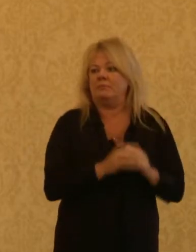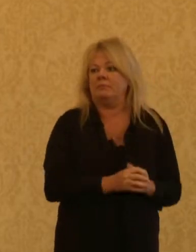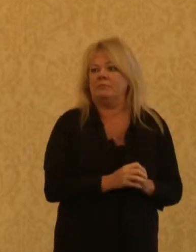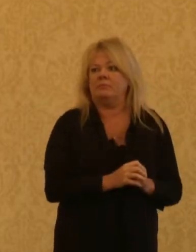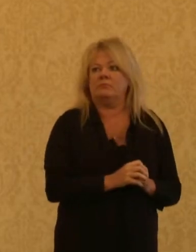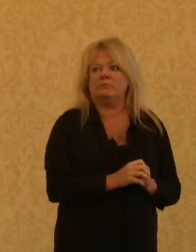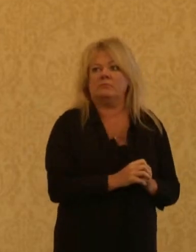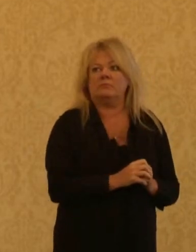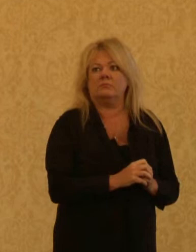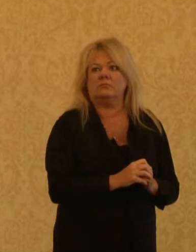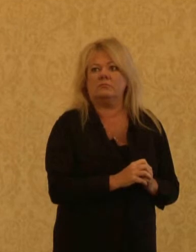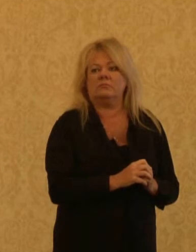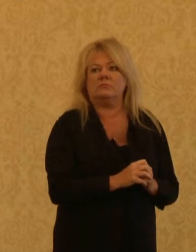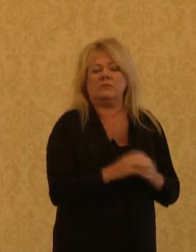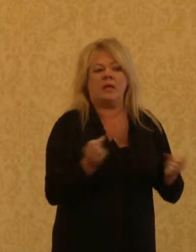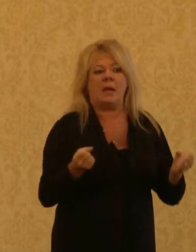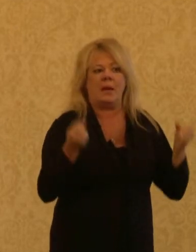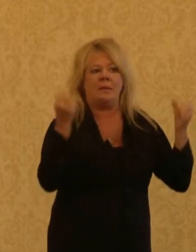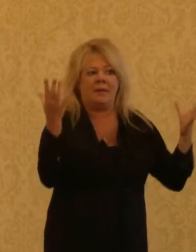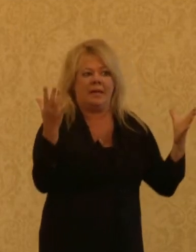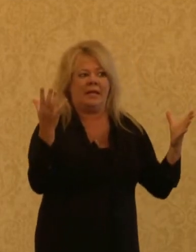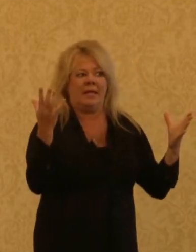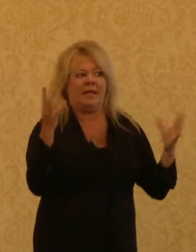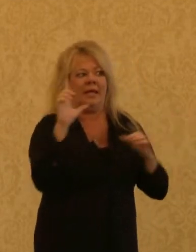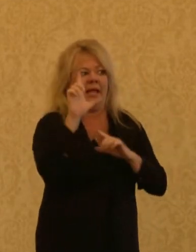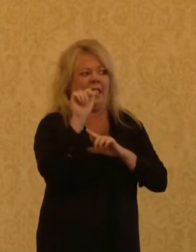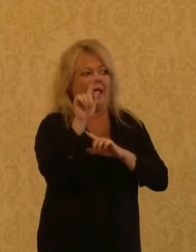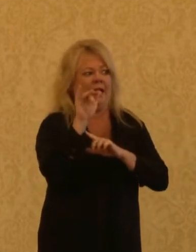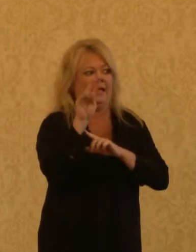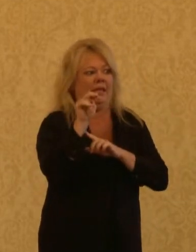many Latin American countries,